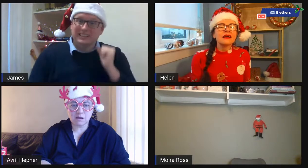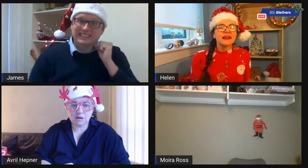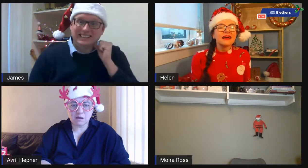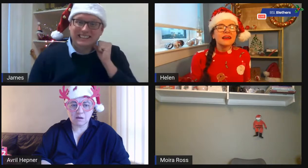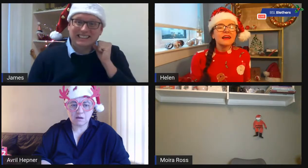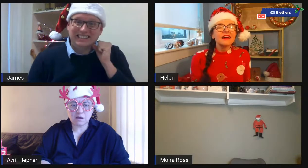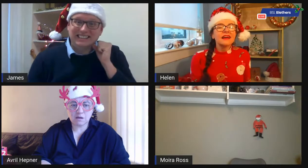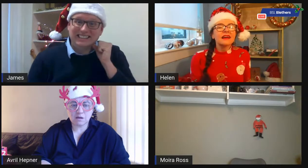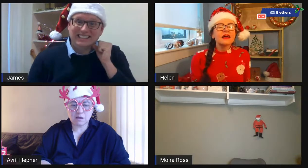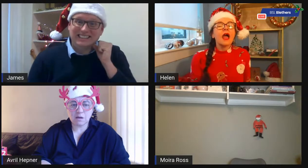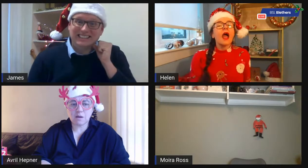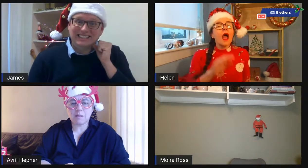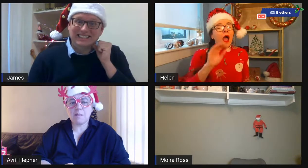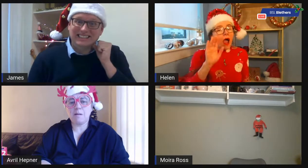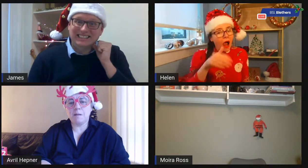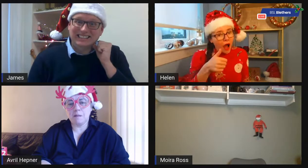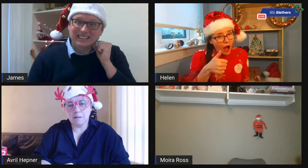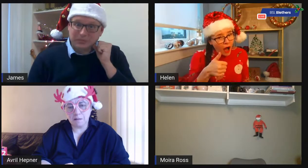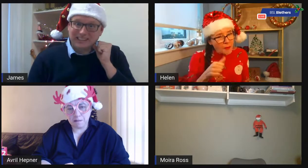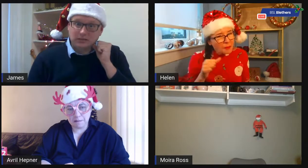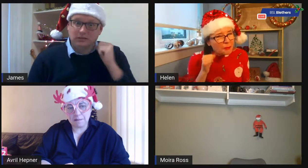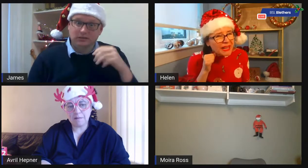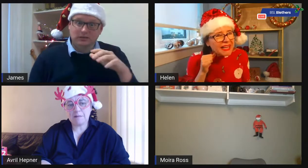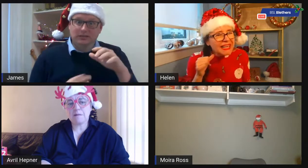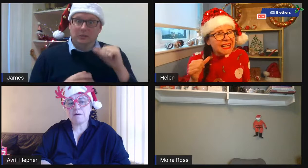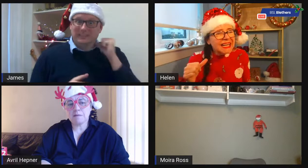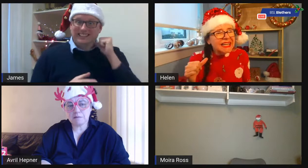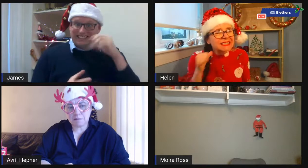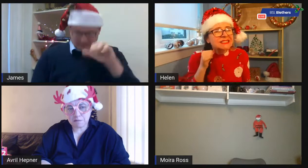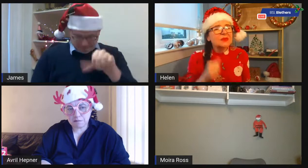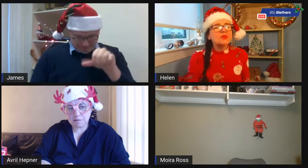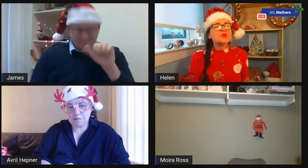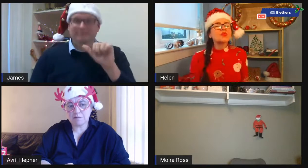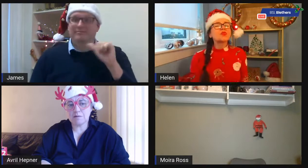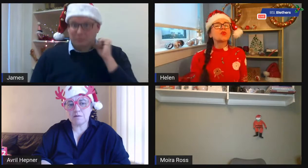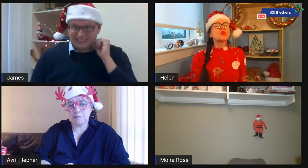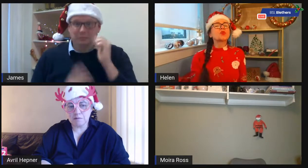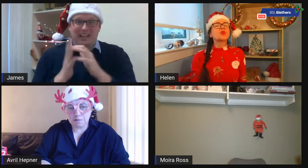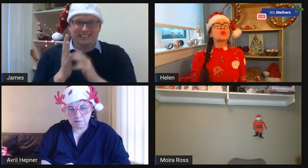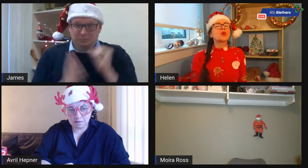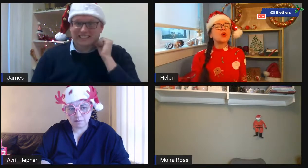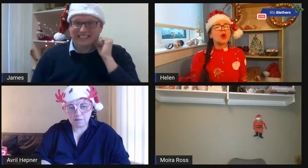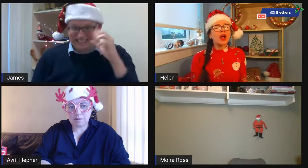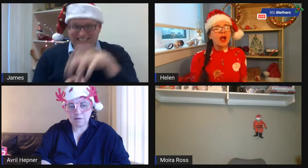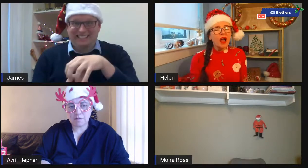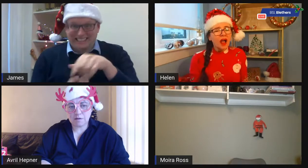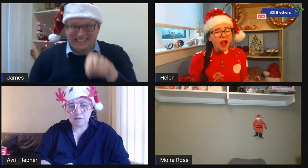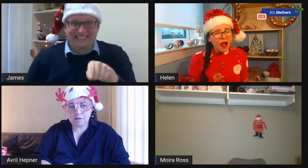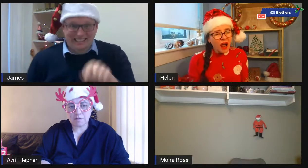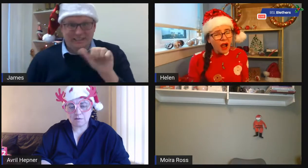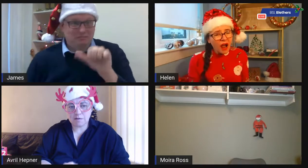400, 500 years ago, they actually were meat. Would you believe it? Christmas pudding was traditionally meat. Yeah, Ooh. it was